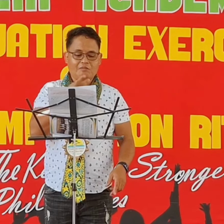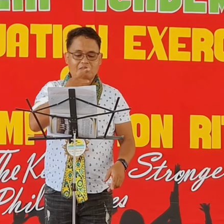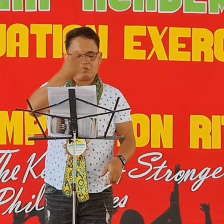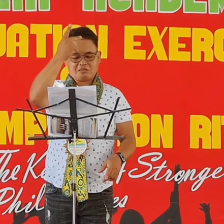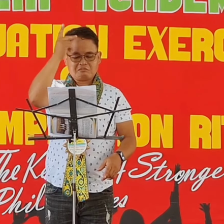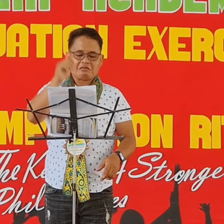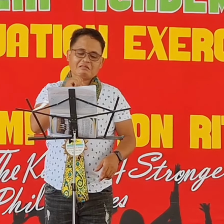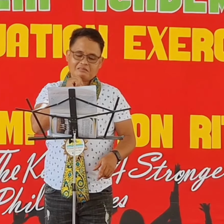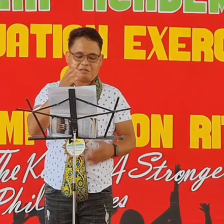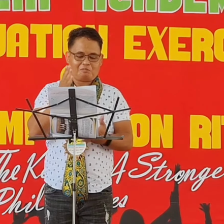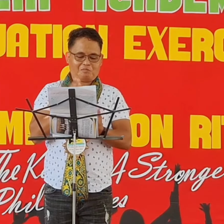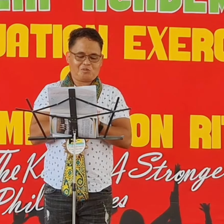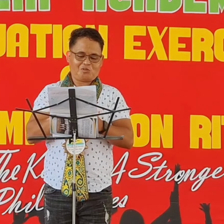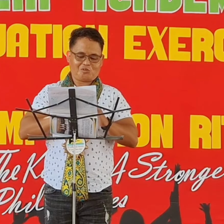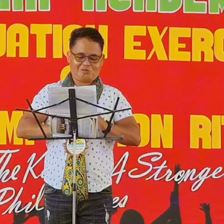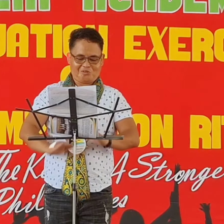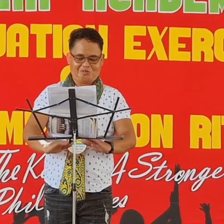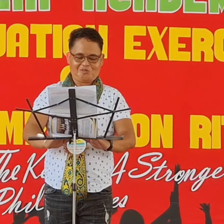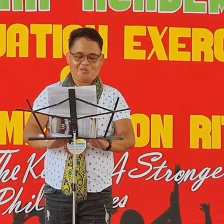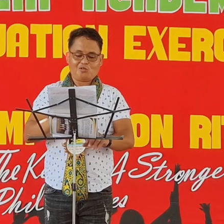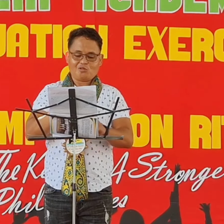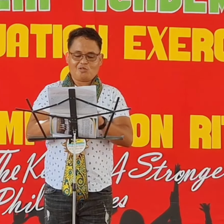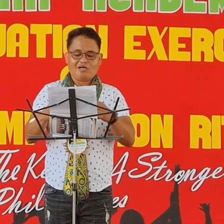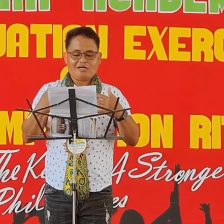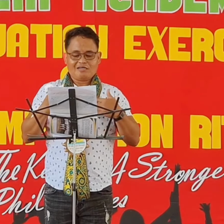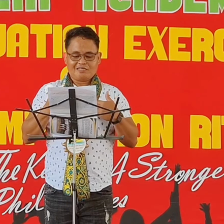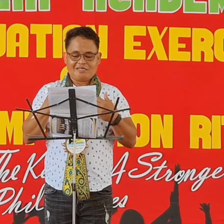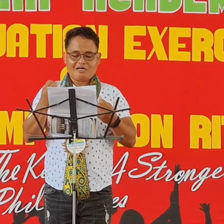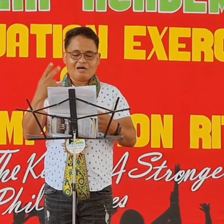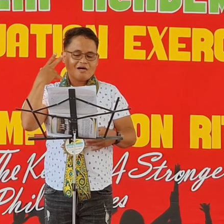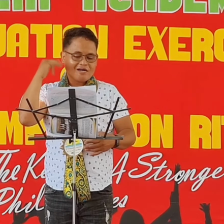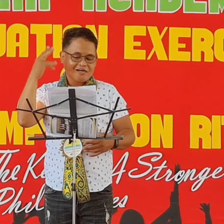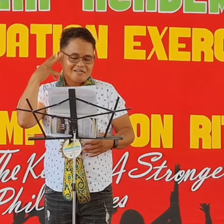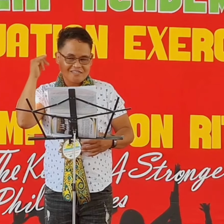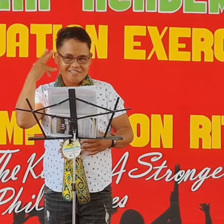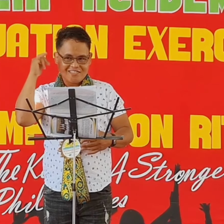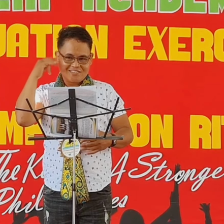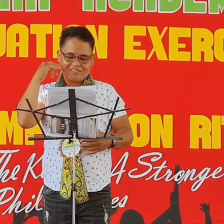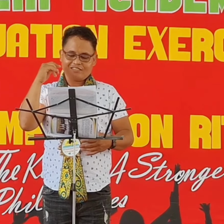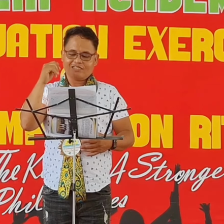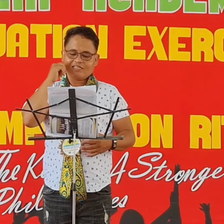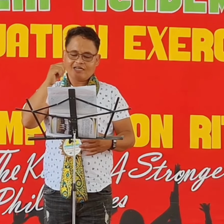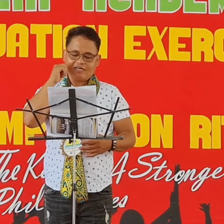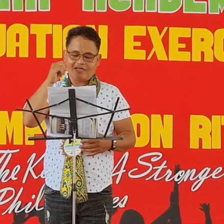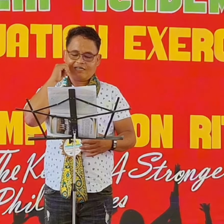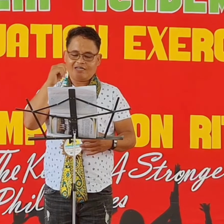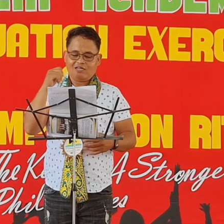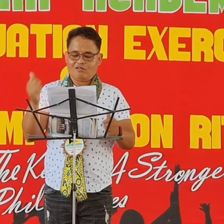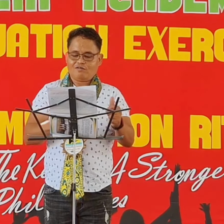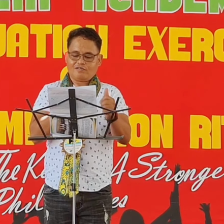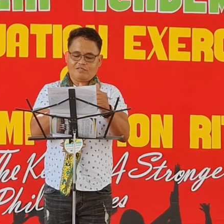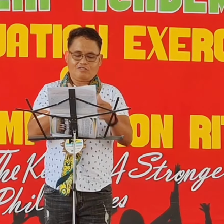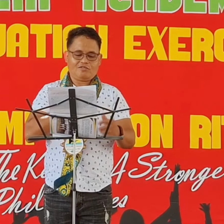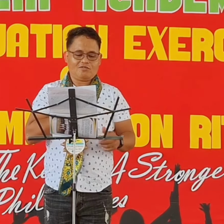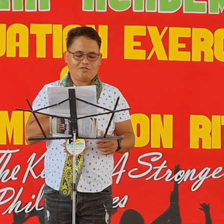But my parents did not stop giving birth, so a hearing girl was born after us.